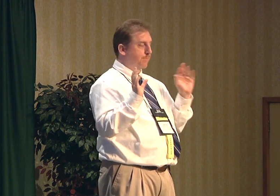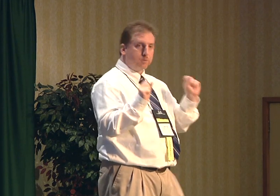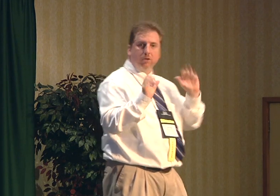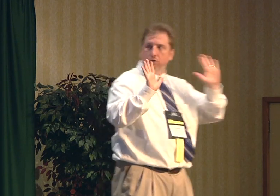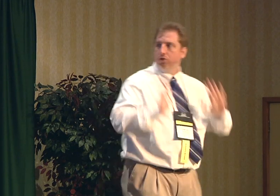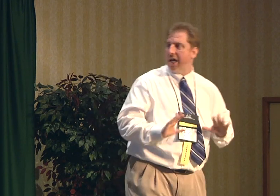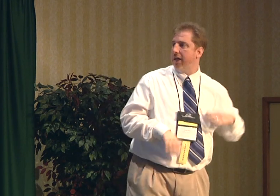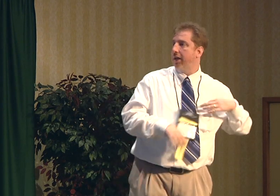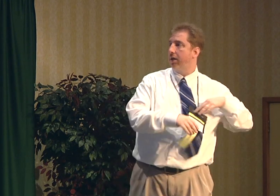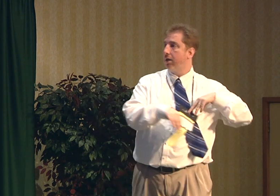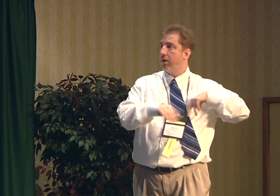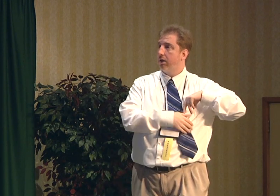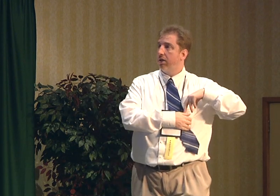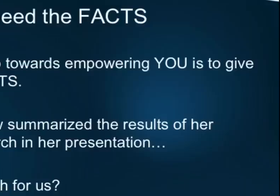at the Deaf Empowerment Symposium. So it's really